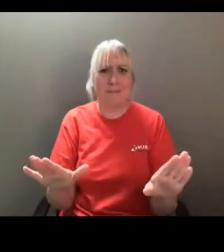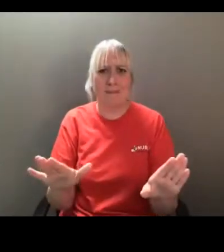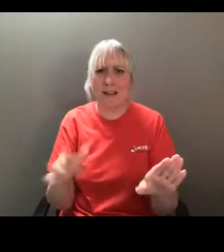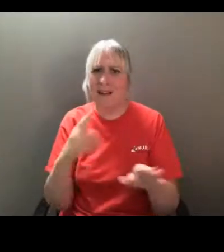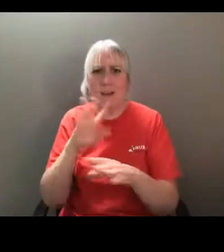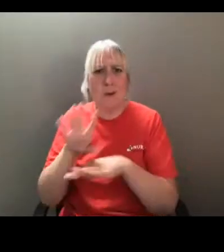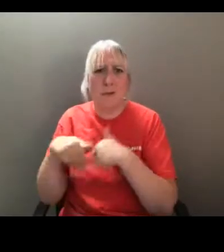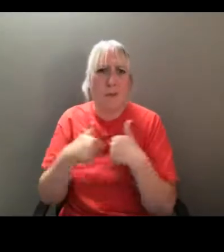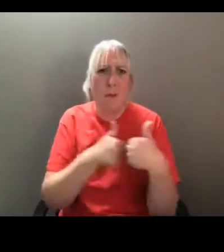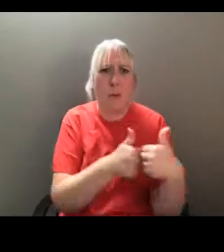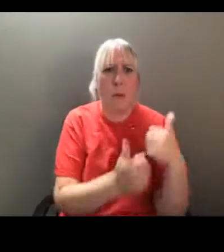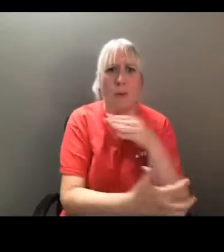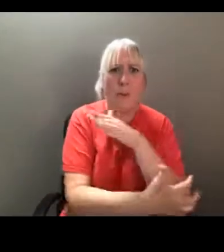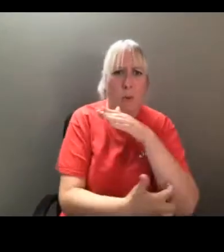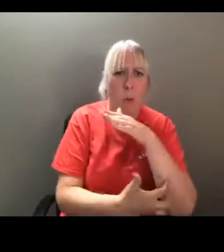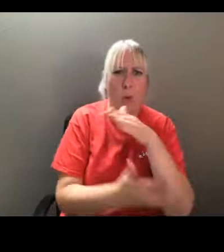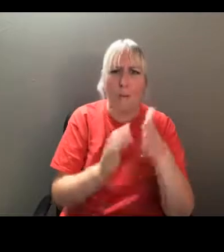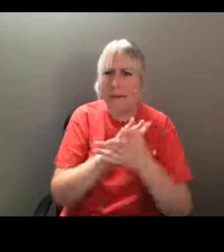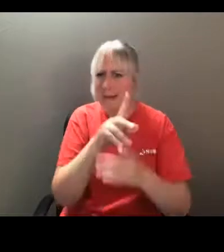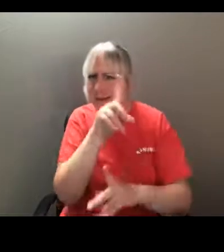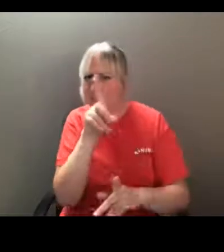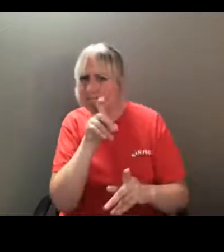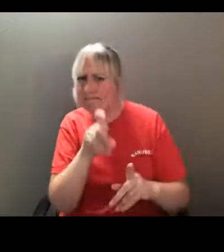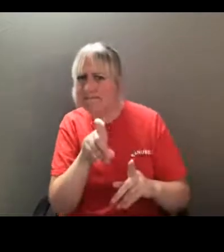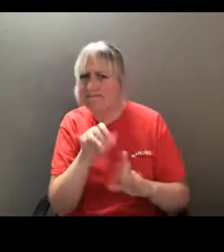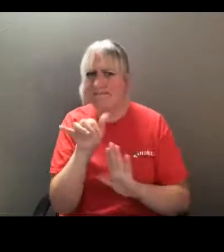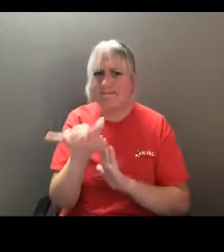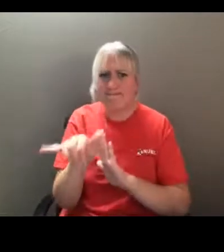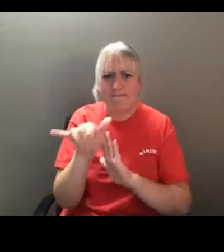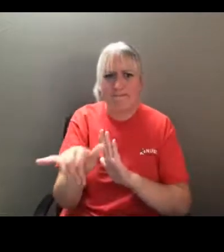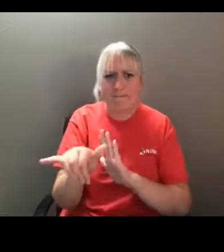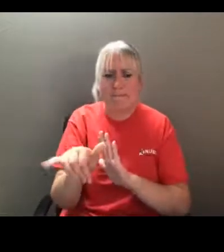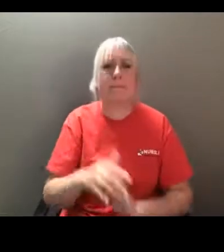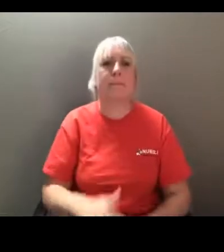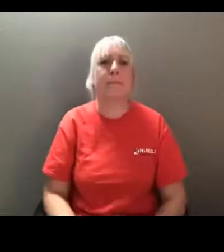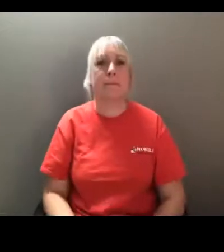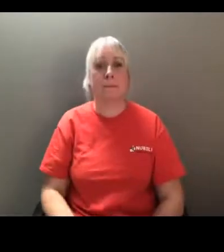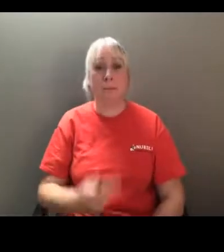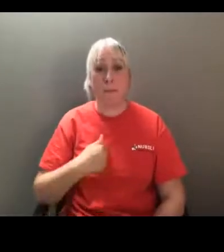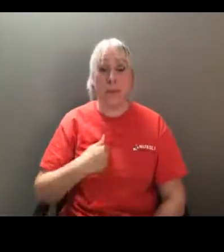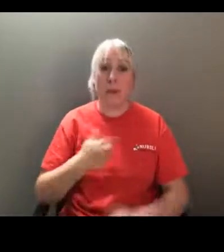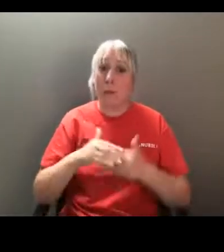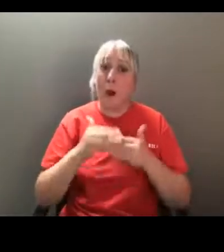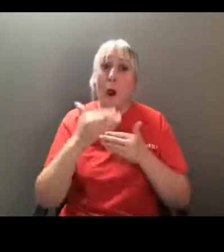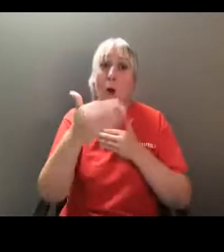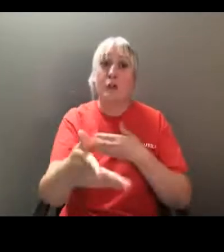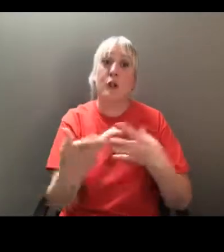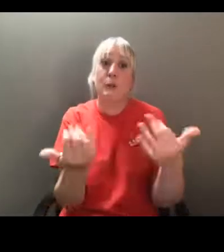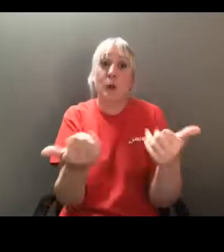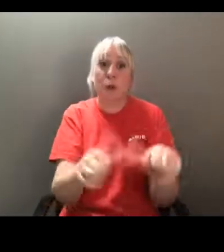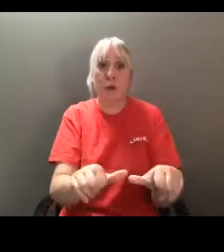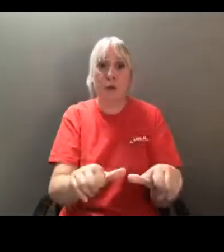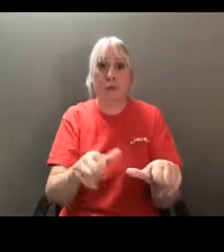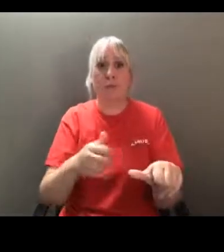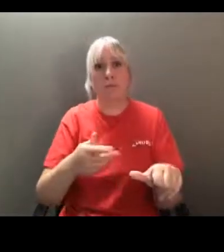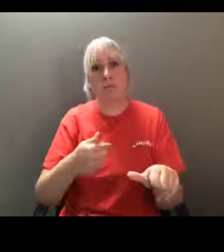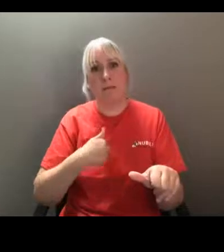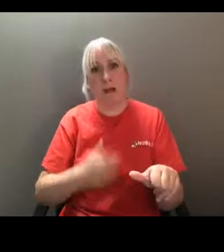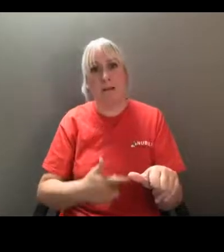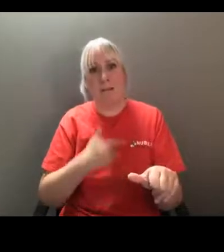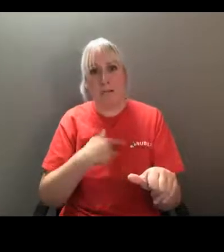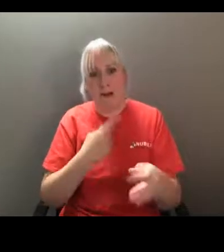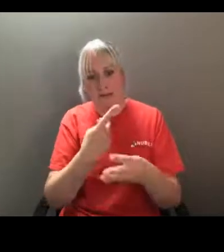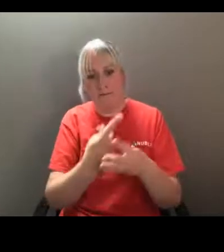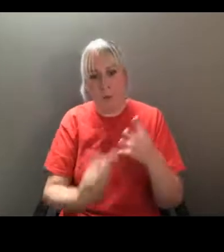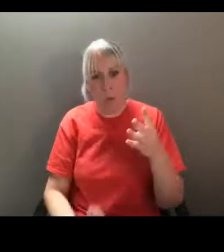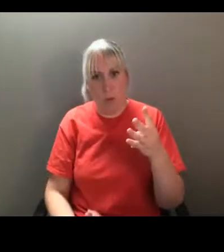What's the longer term solution? Well, I would say it was four things. Short of being able to throw